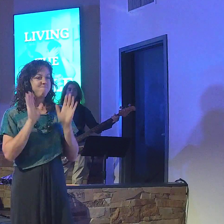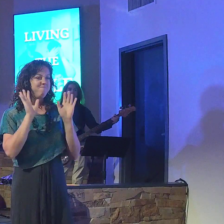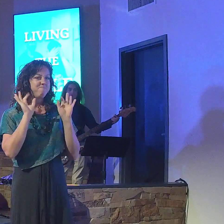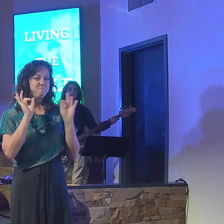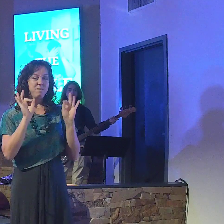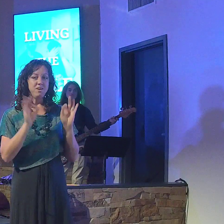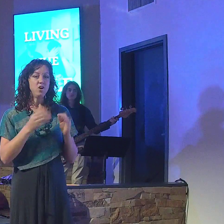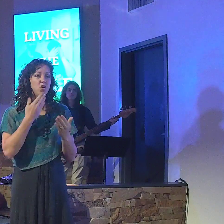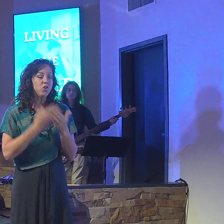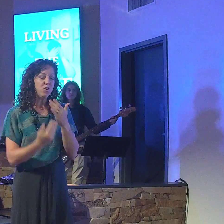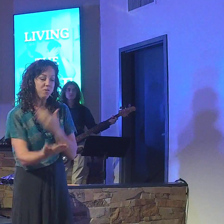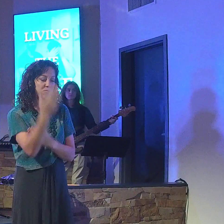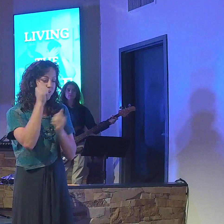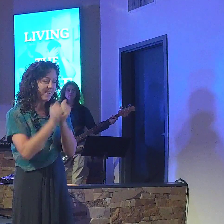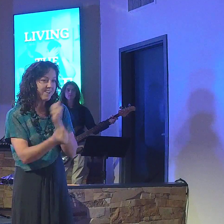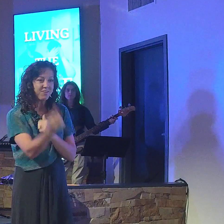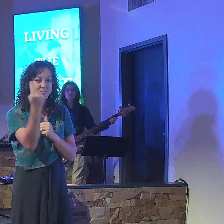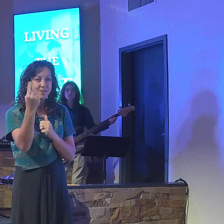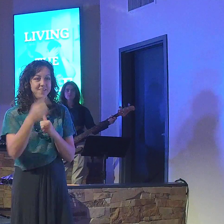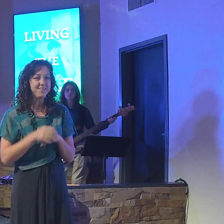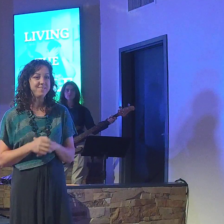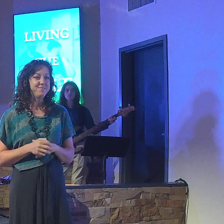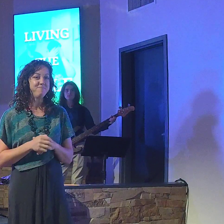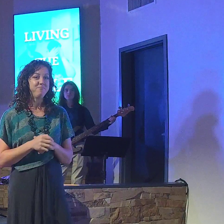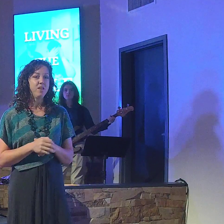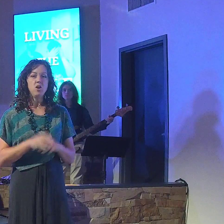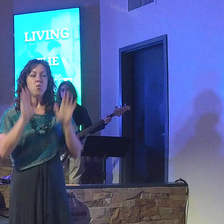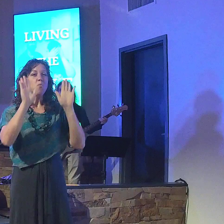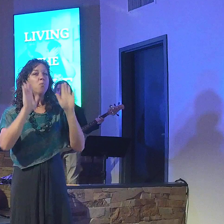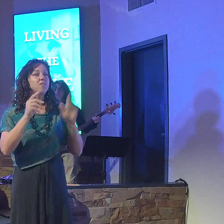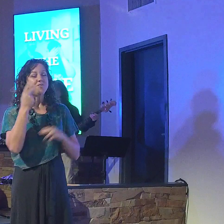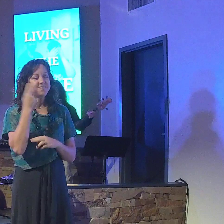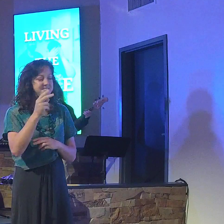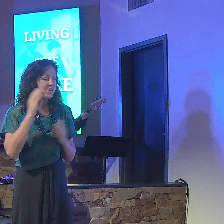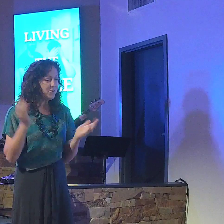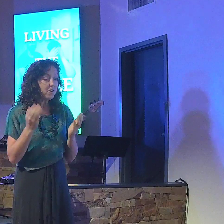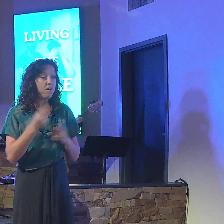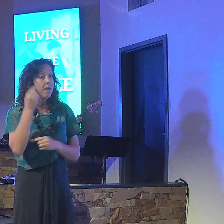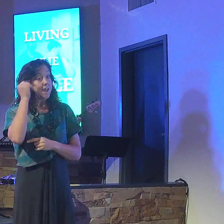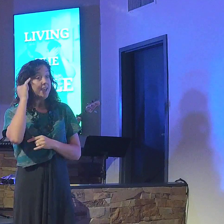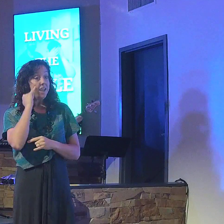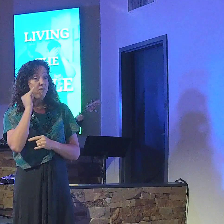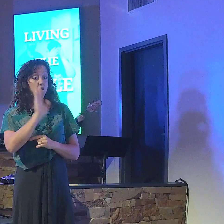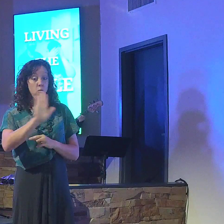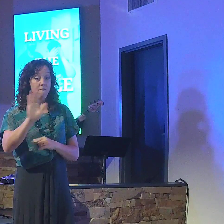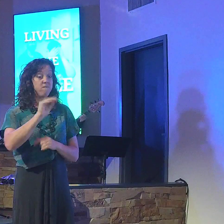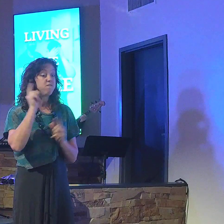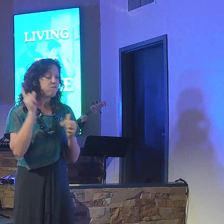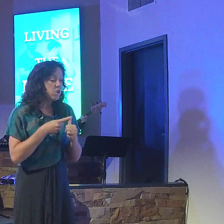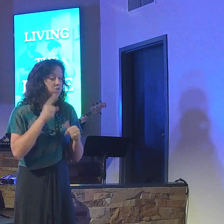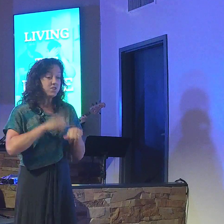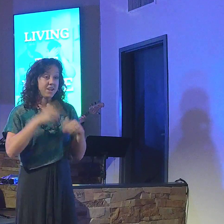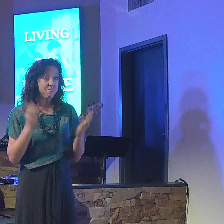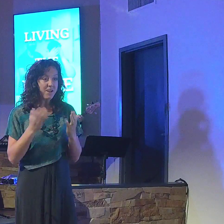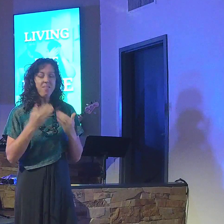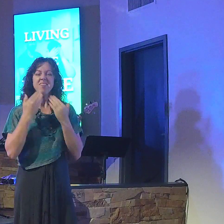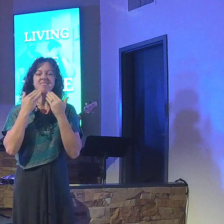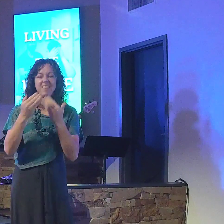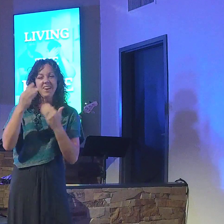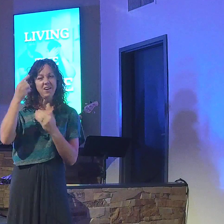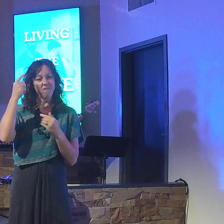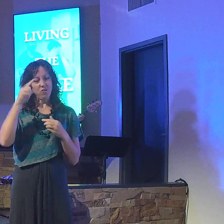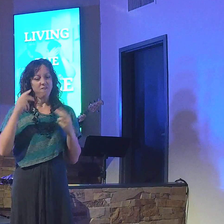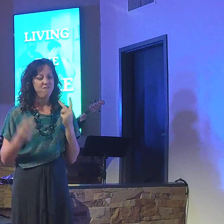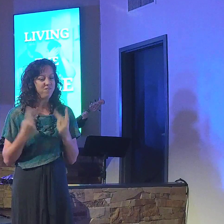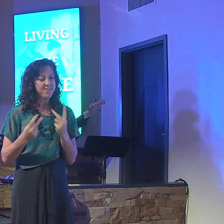Fantastic. So, good morning, everybody. It's great to see you all here. If it's your first time at Crossroads, I just want to say thank you for visiting